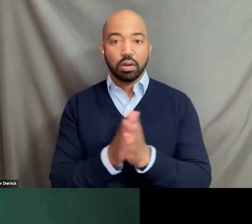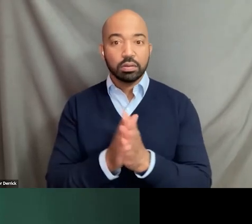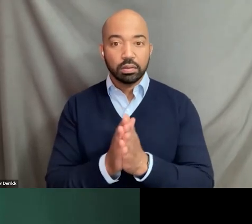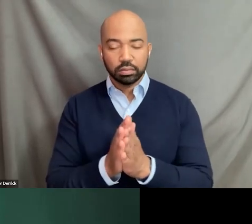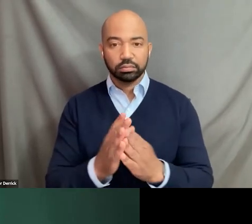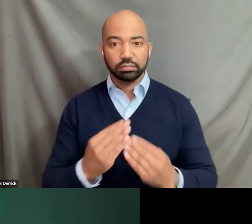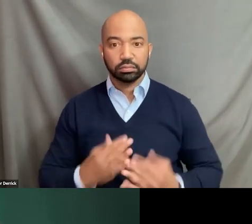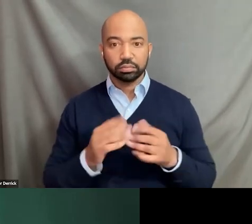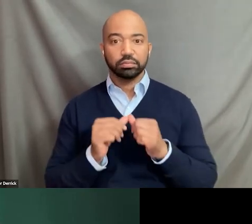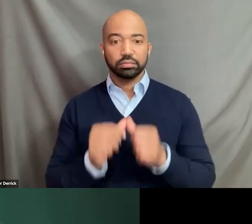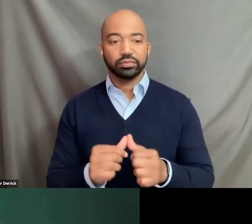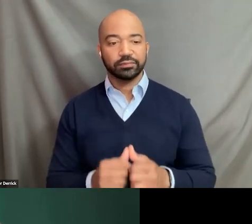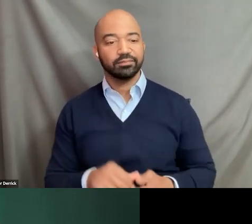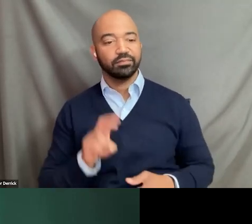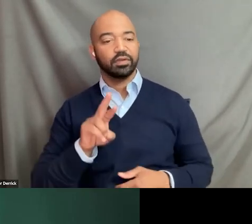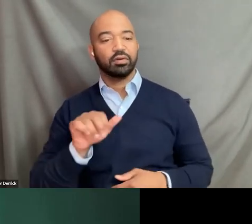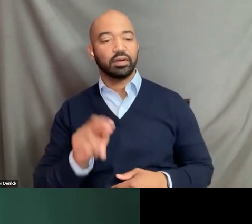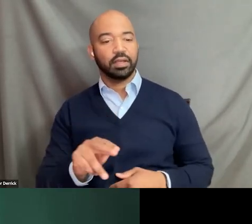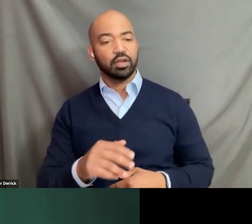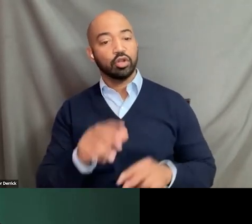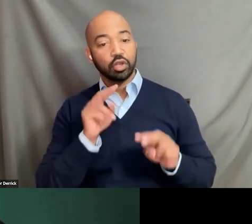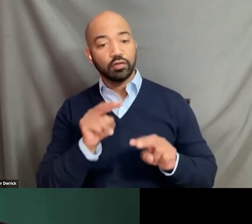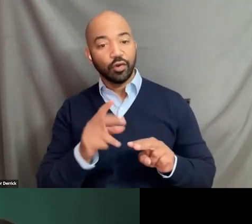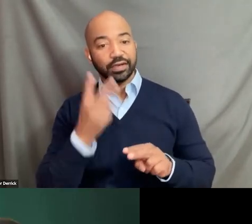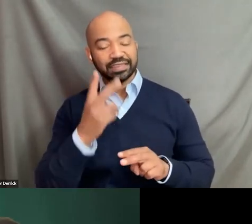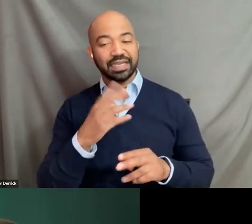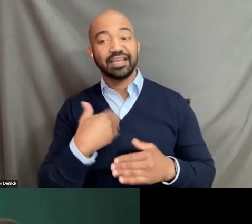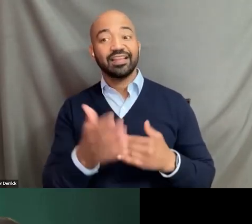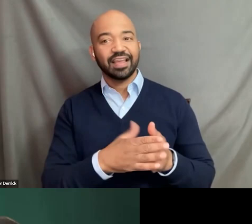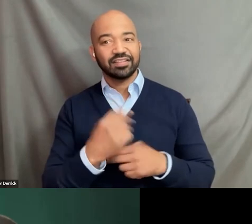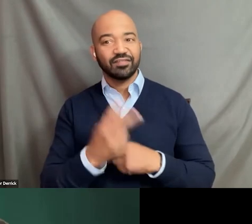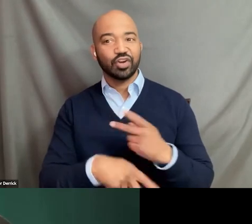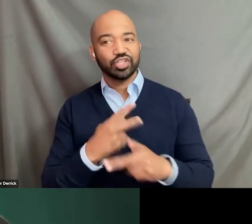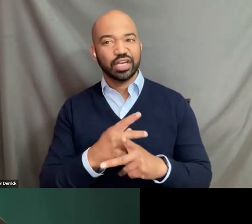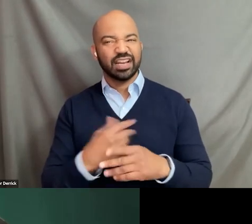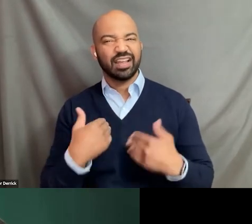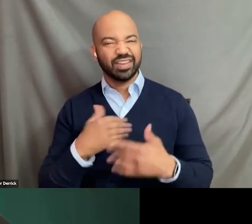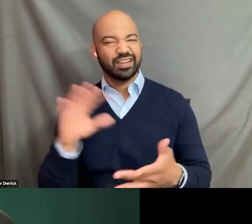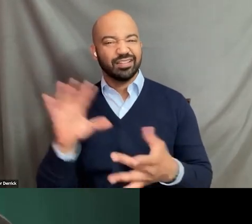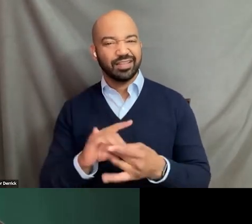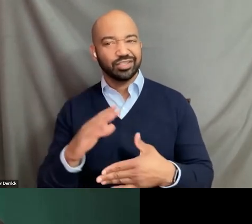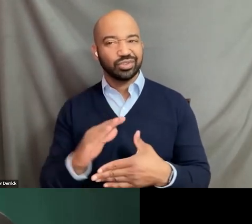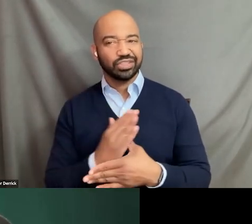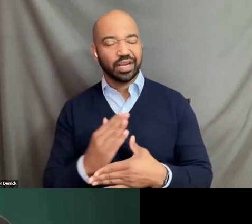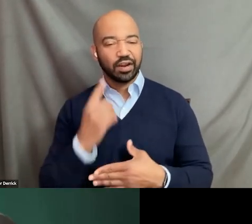version. And thank you so much for sharing your link for the others to try your